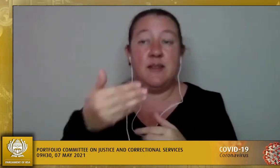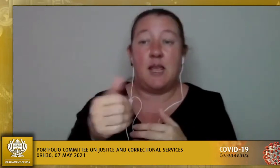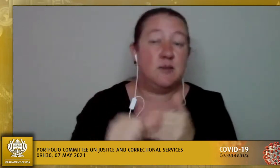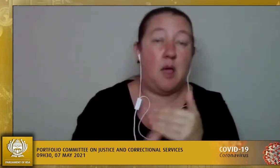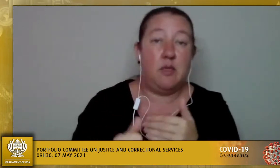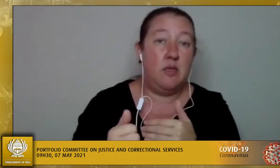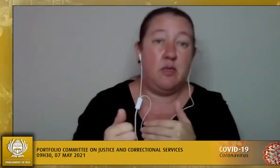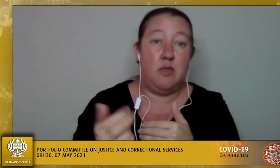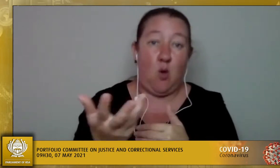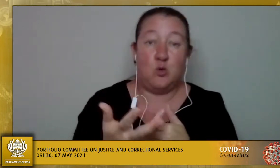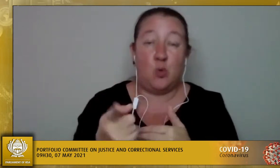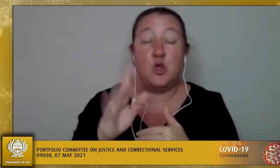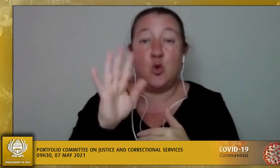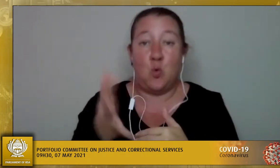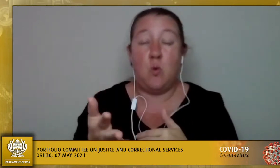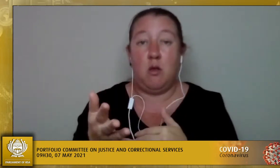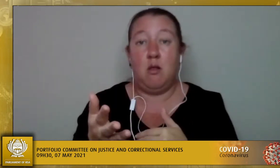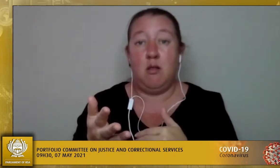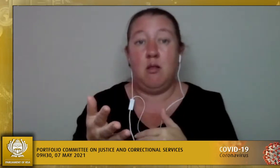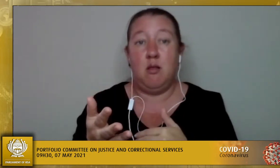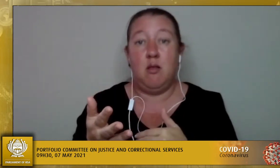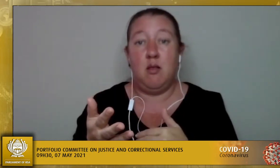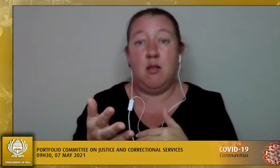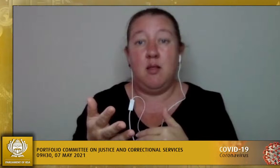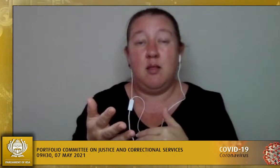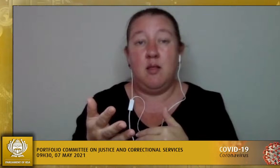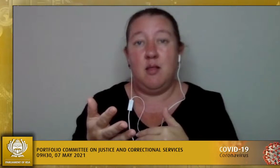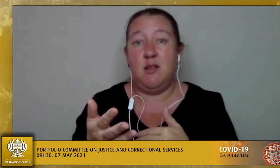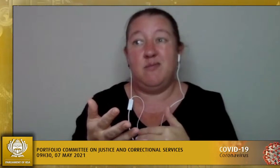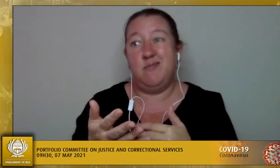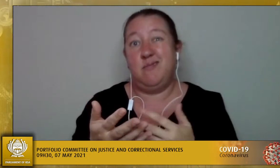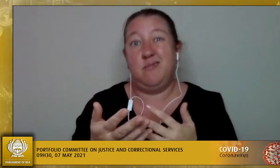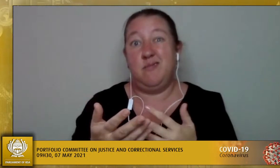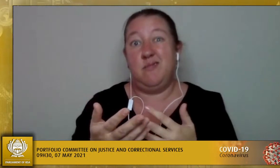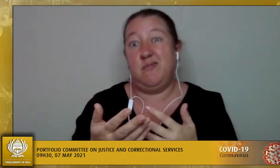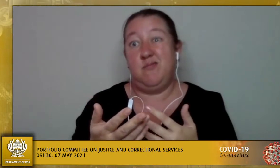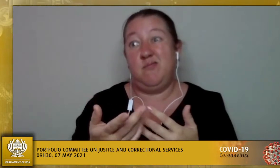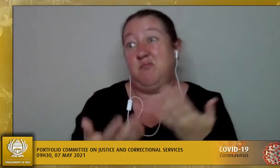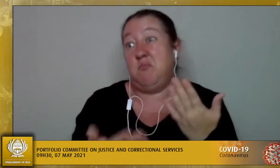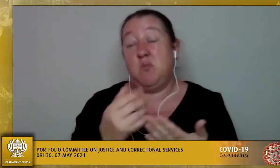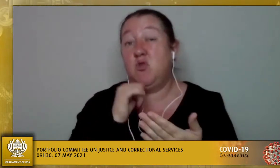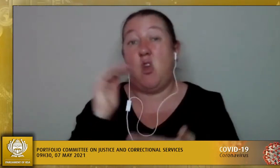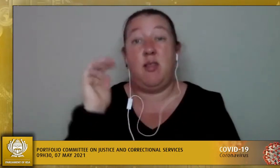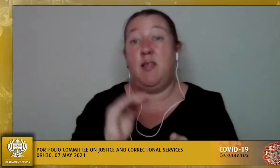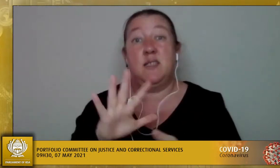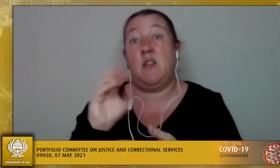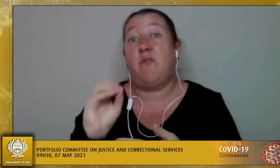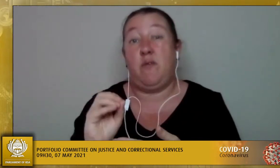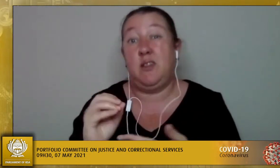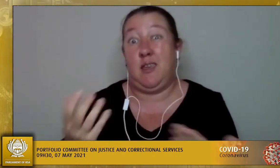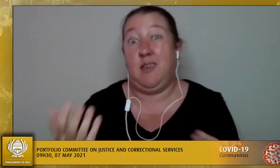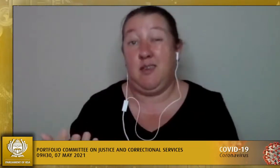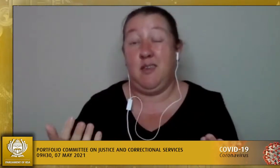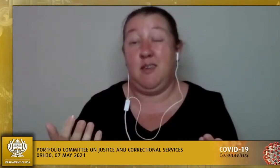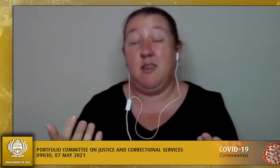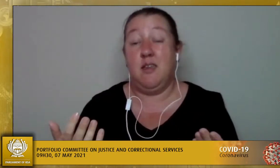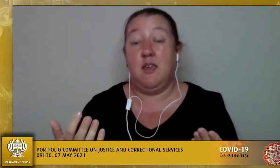so you are going to get uh something not less than 50 or so and that